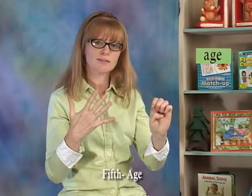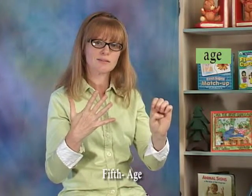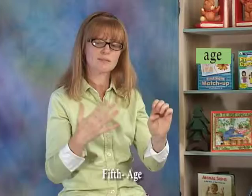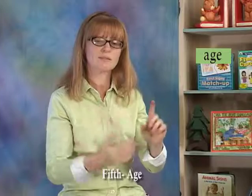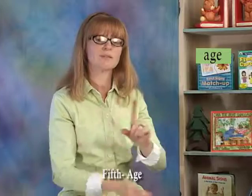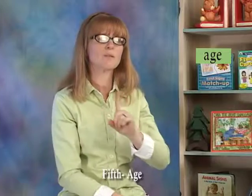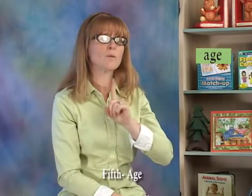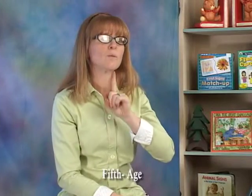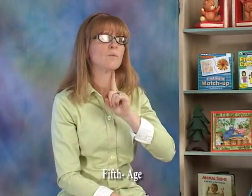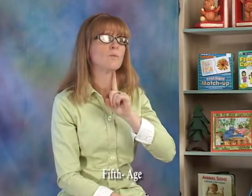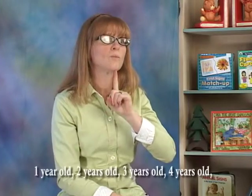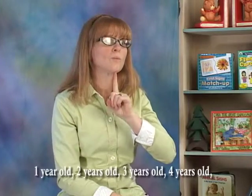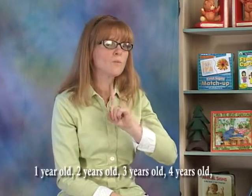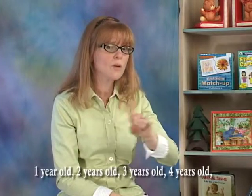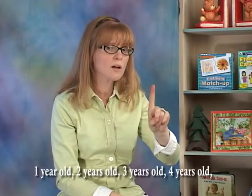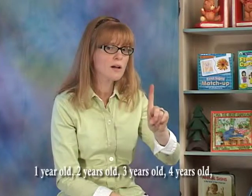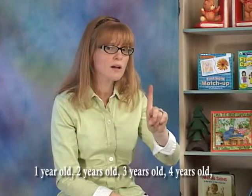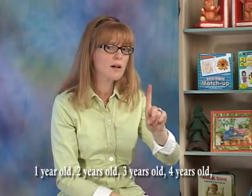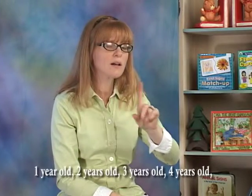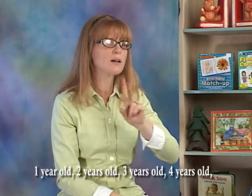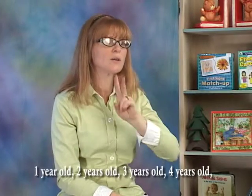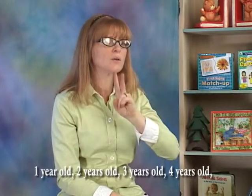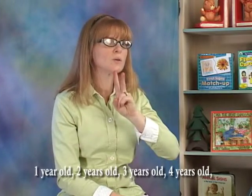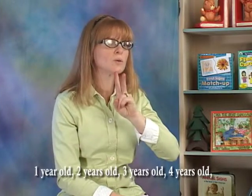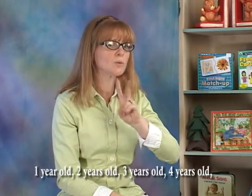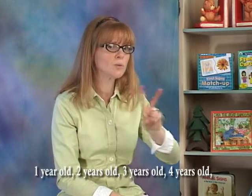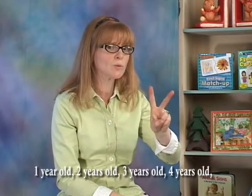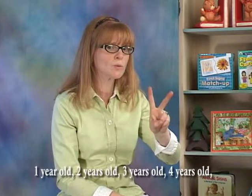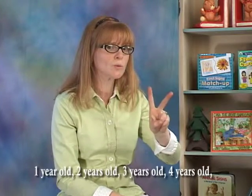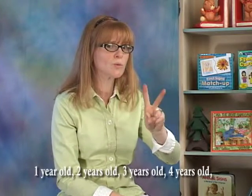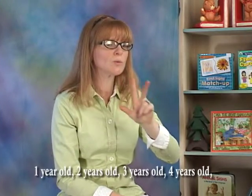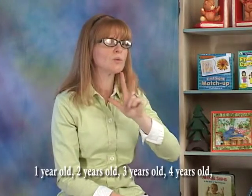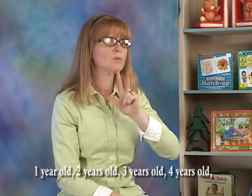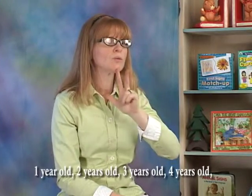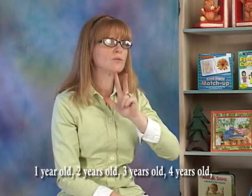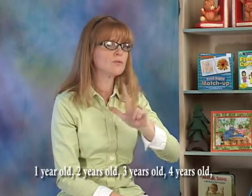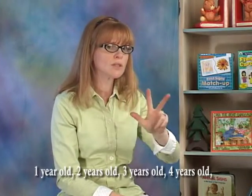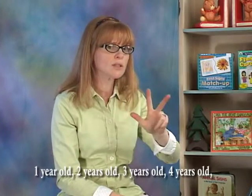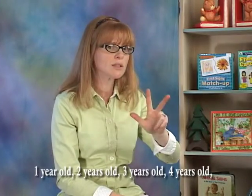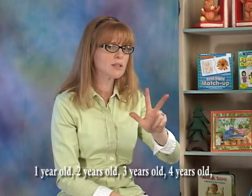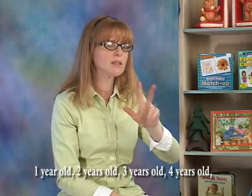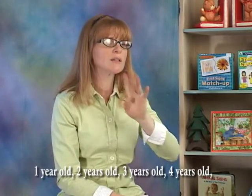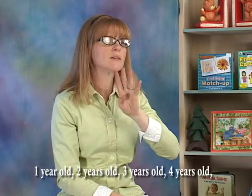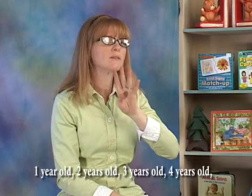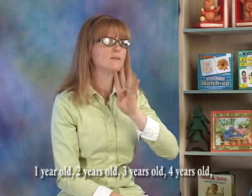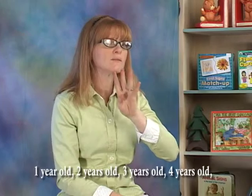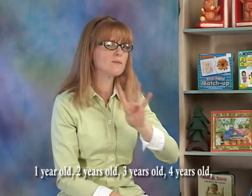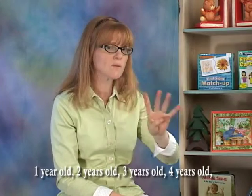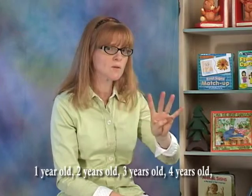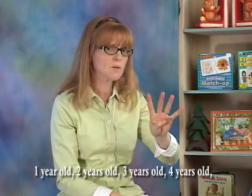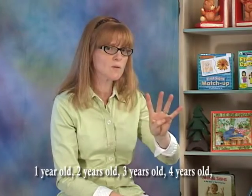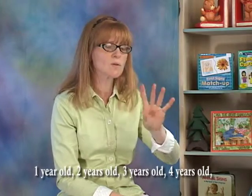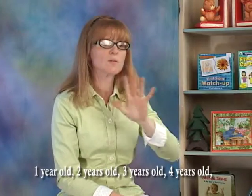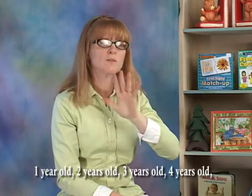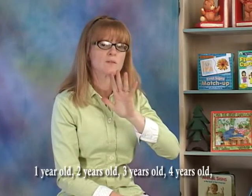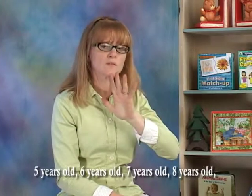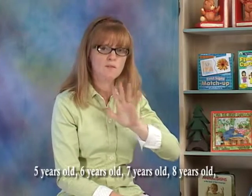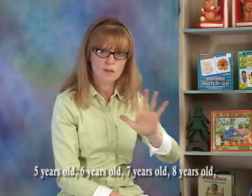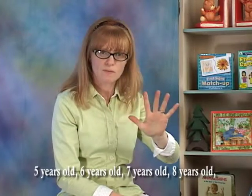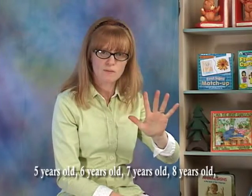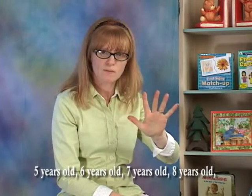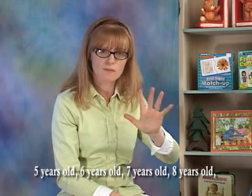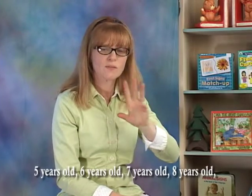Fifth is age. 1 year old, 2 years old, 3 years old, 4 years